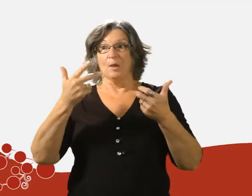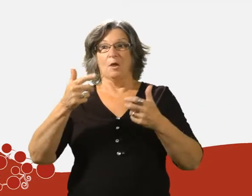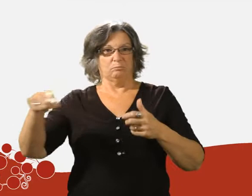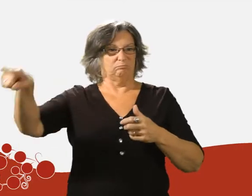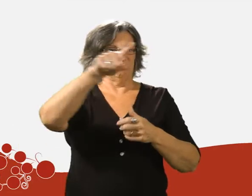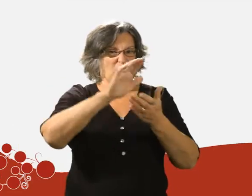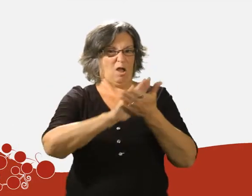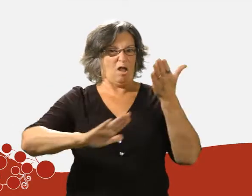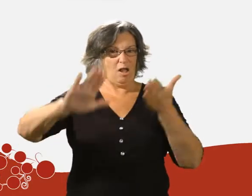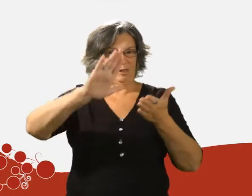college program,